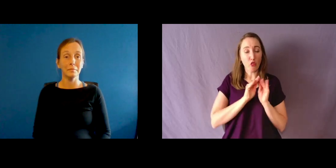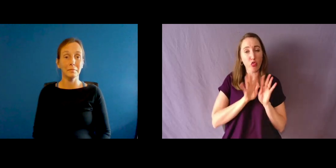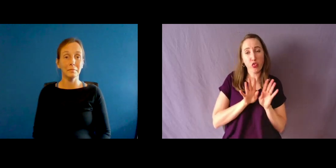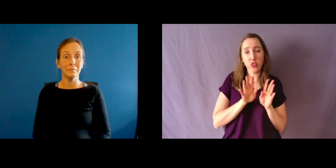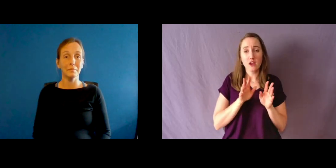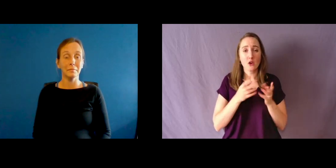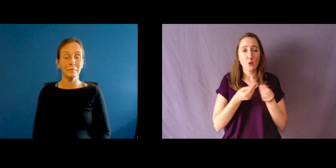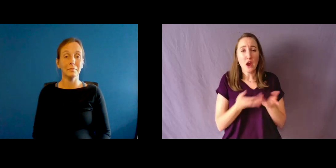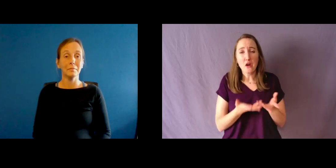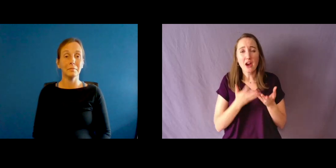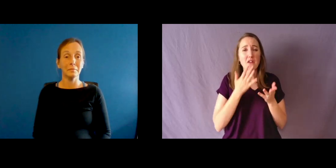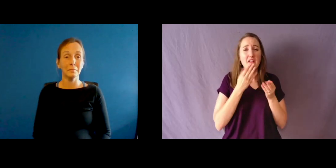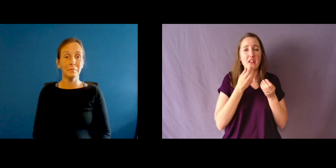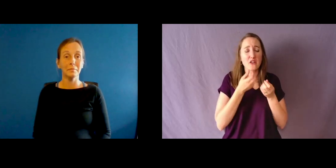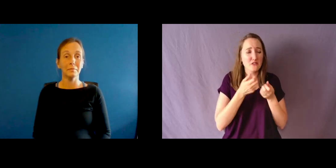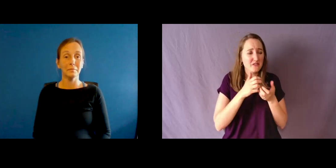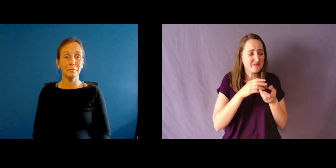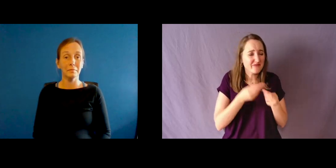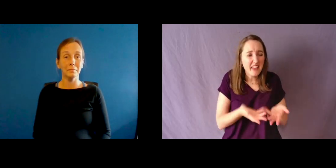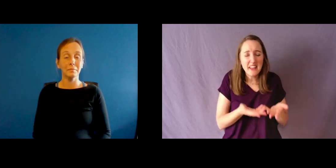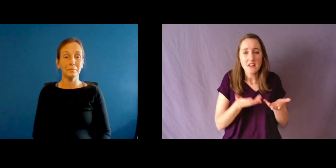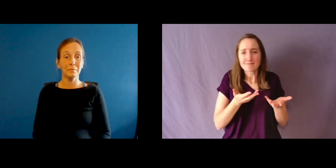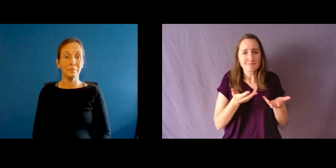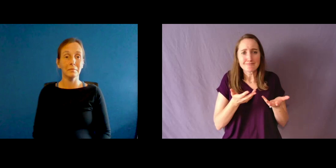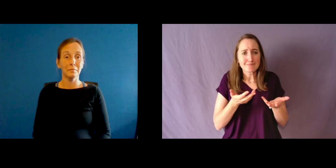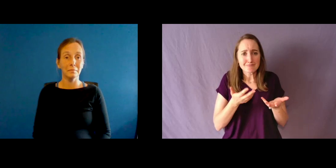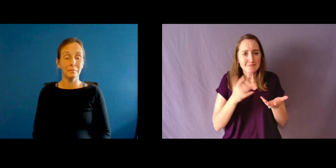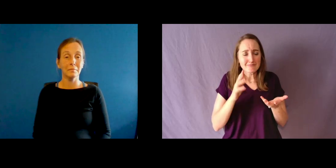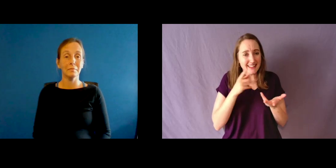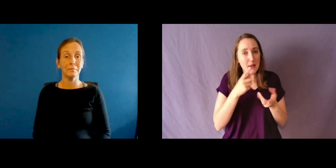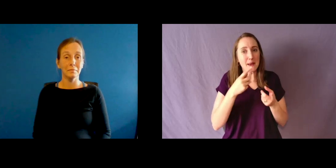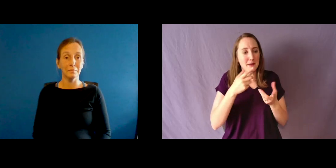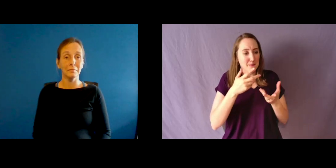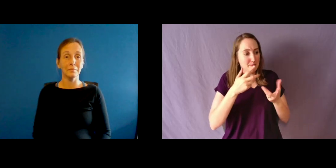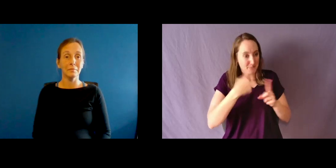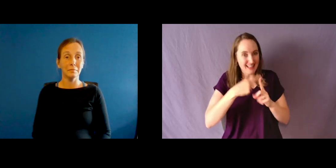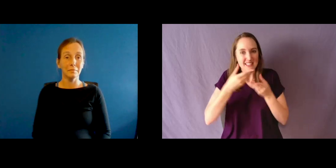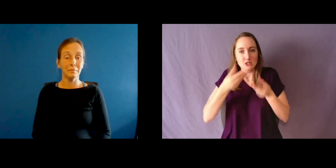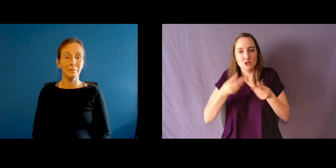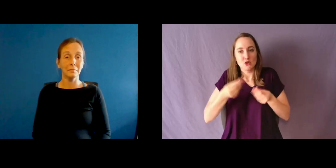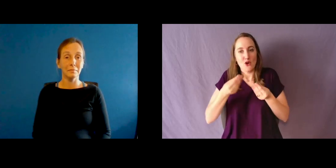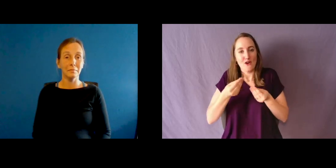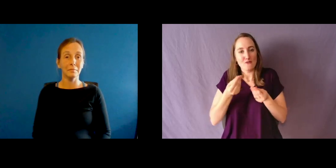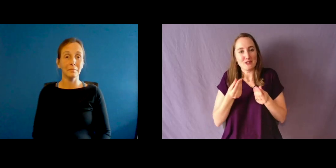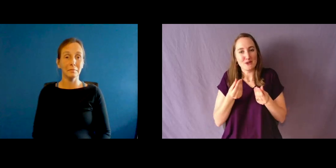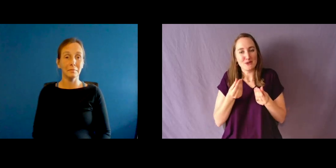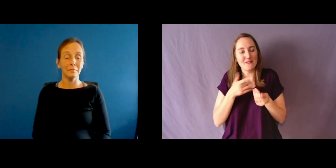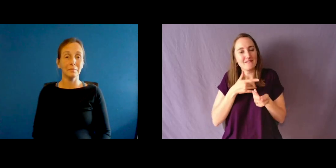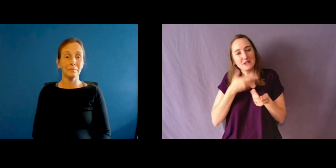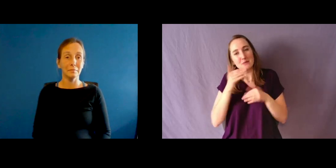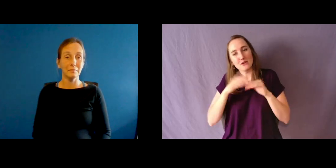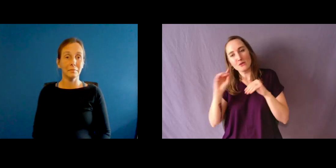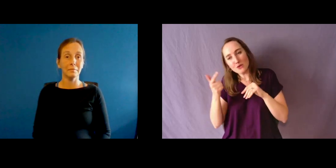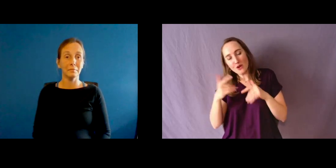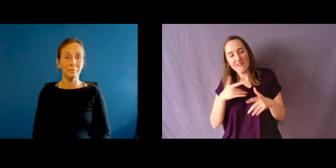long time, and they're just kind of that softer, more pliable material. So that way it just feels better, it feels better for the dog, feels better